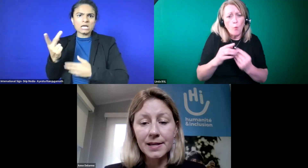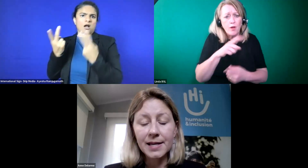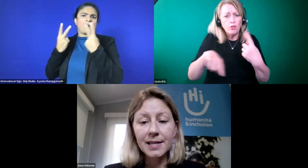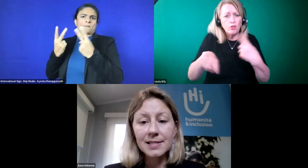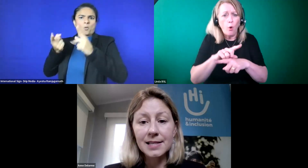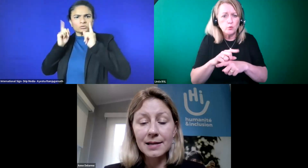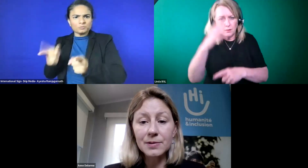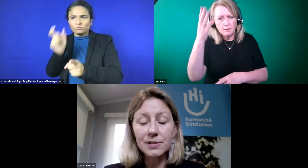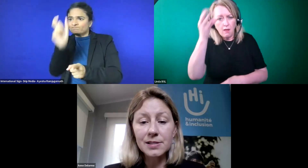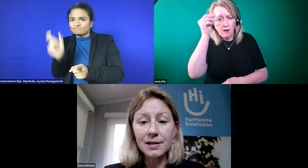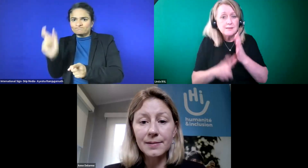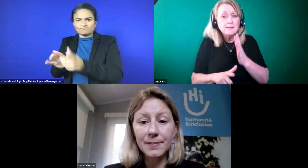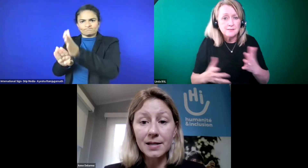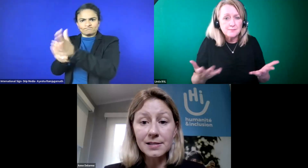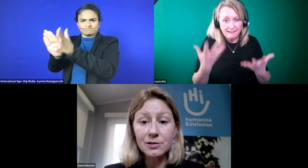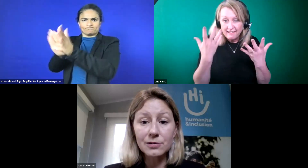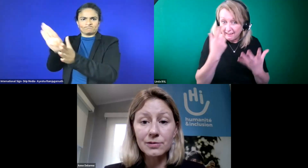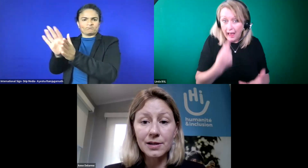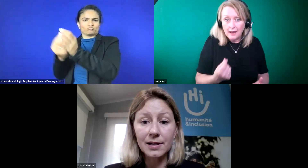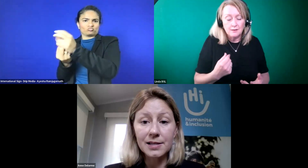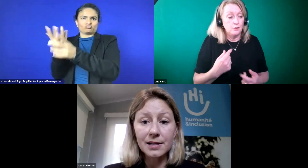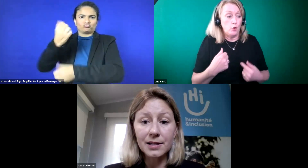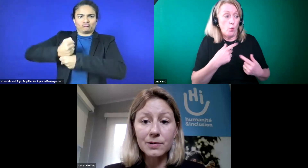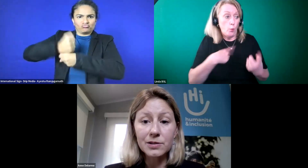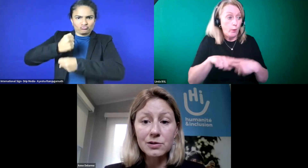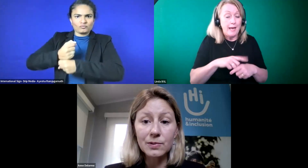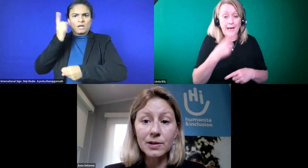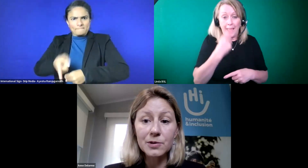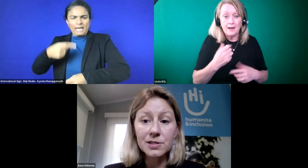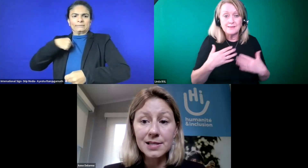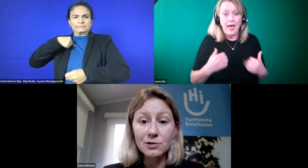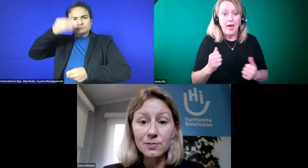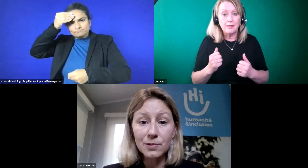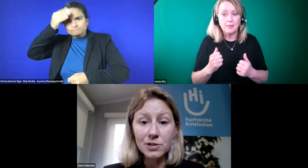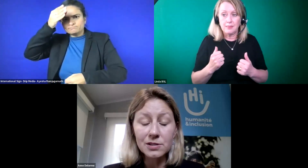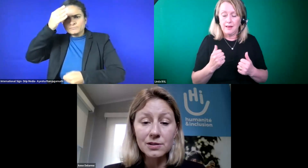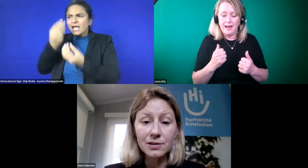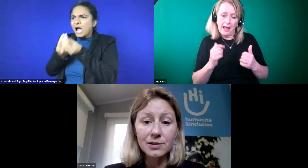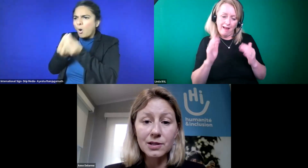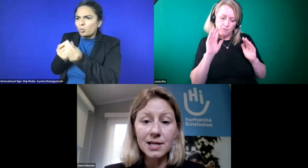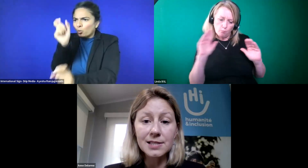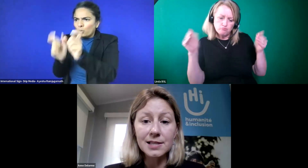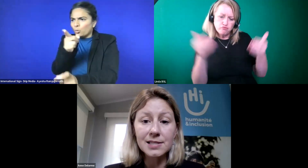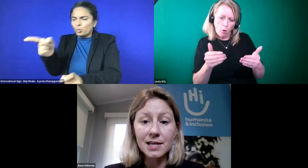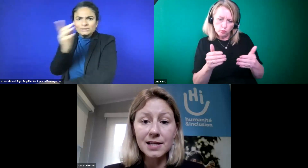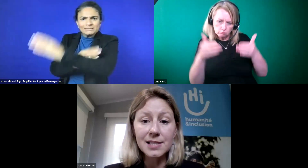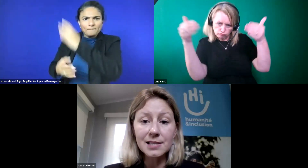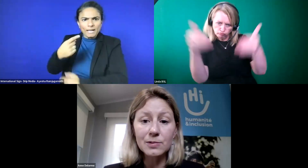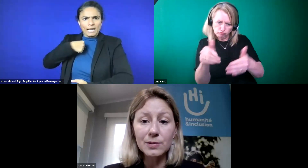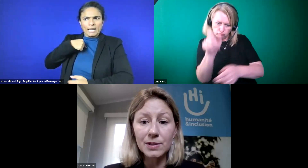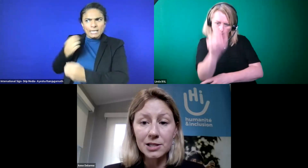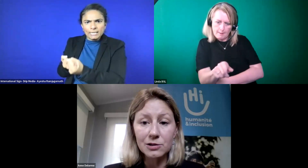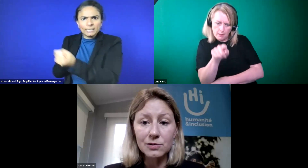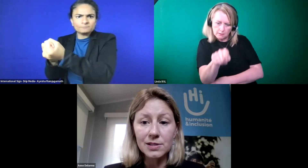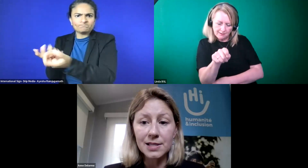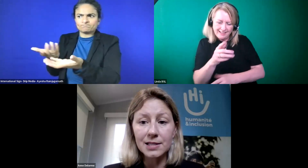example. And this enables us to, as healthcare workers, to employ person-centered approaches, utilizing